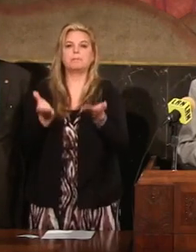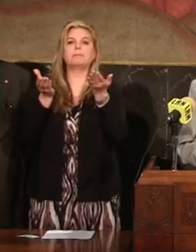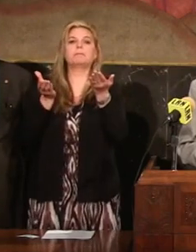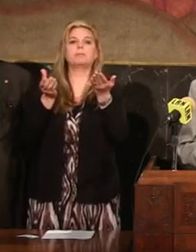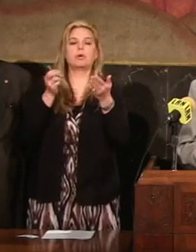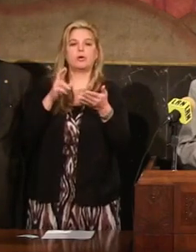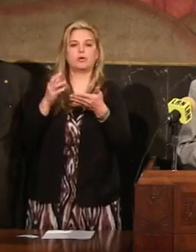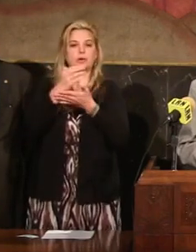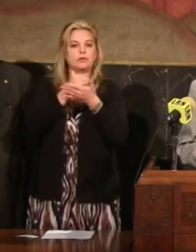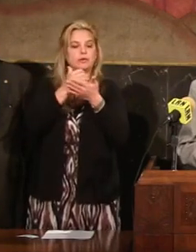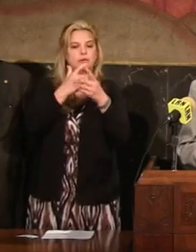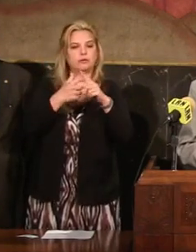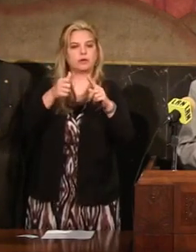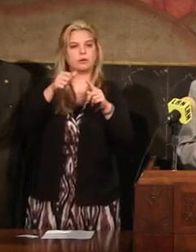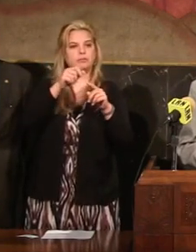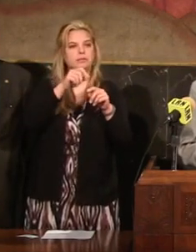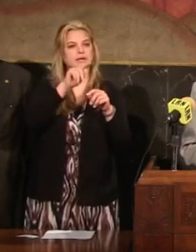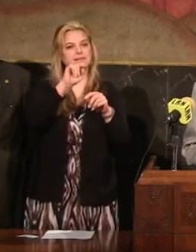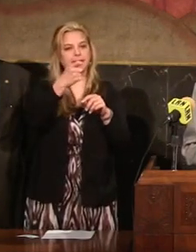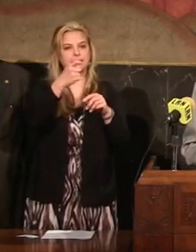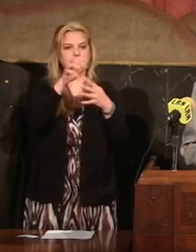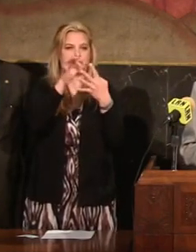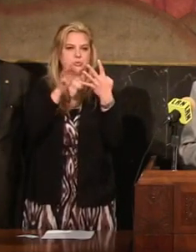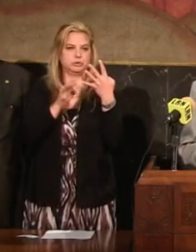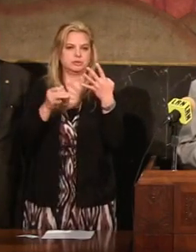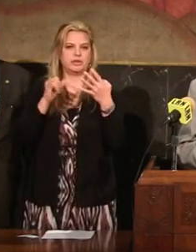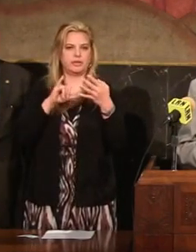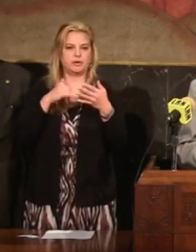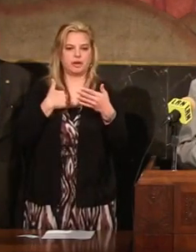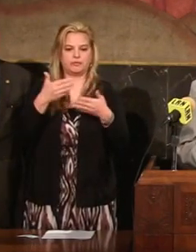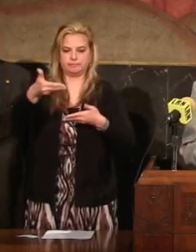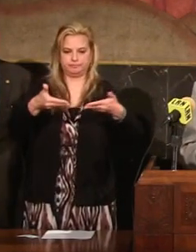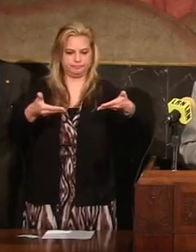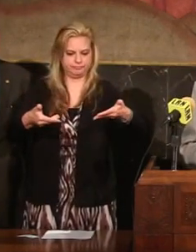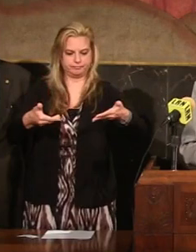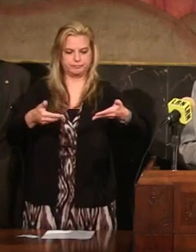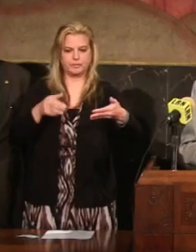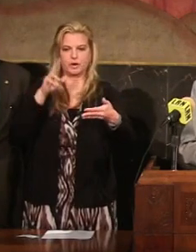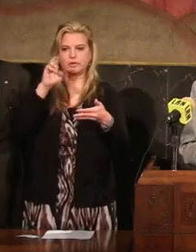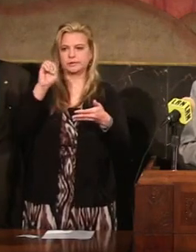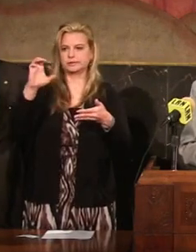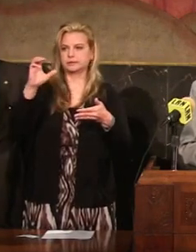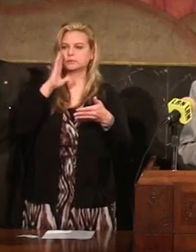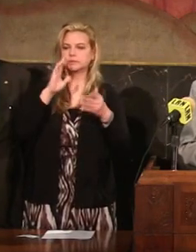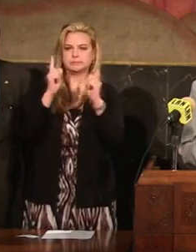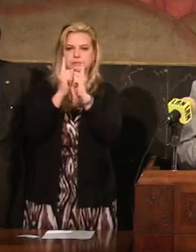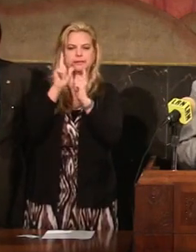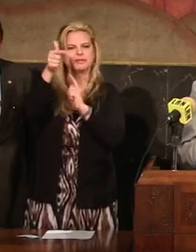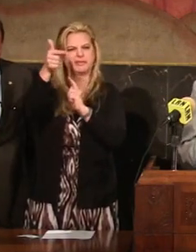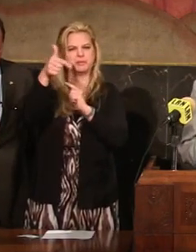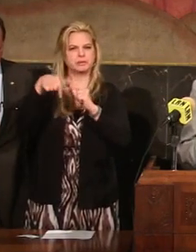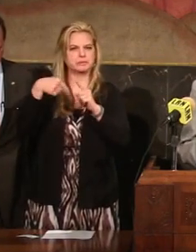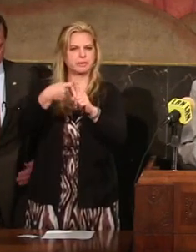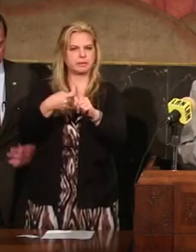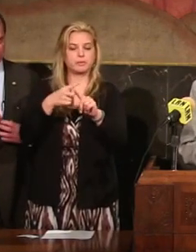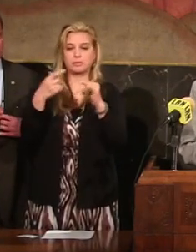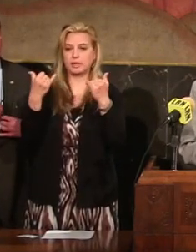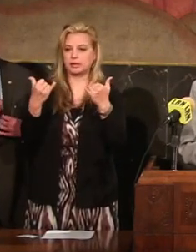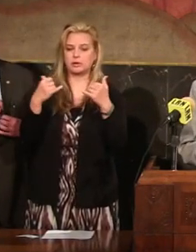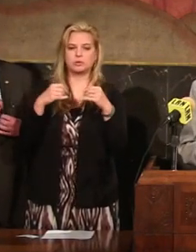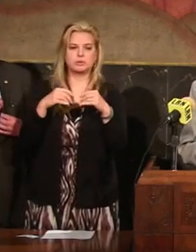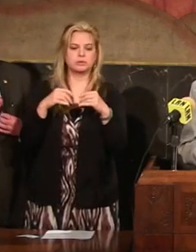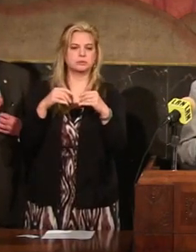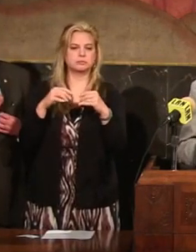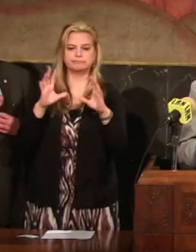or revenue from some of the many tax options that are on the table. REC is going to meet later this month, but at this point, no session